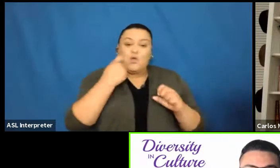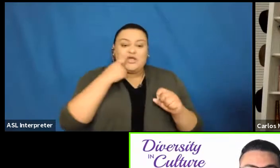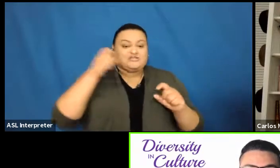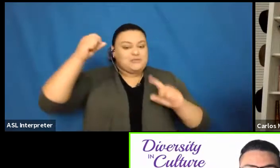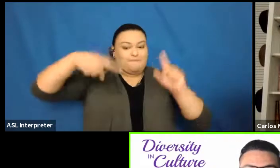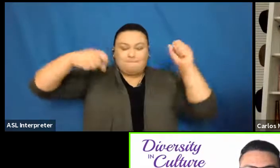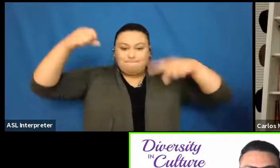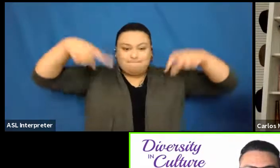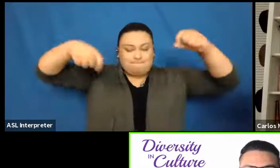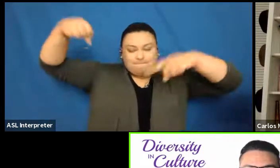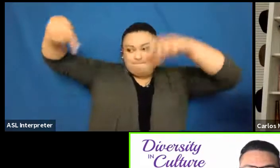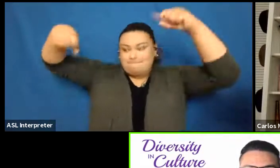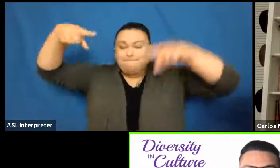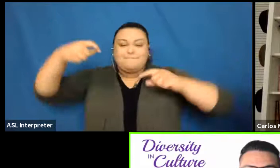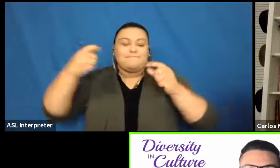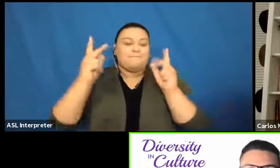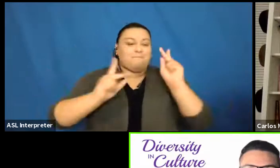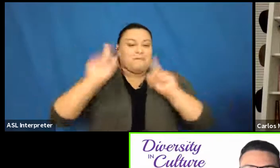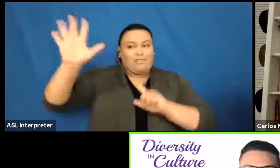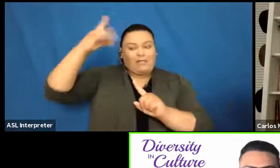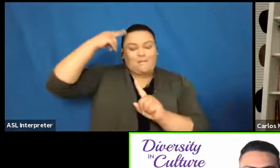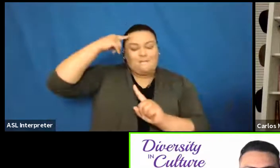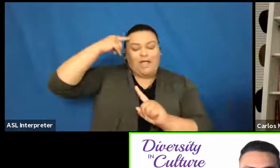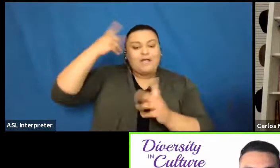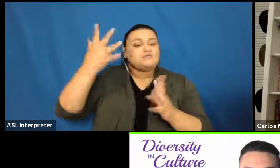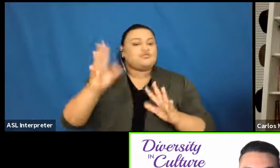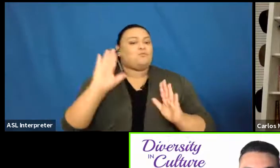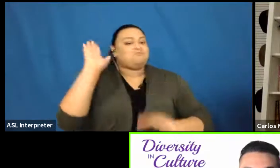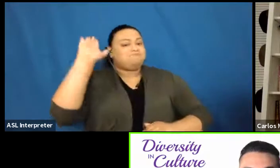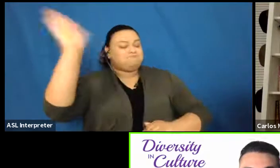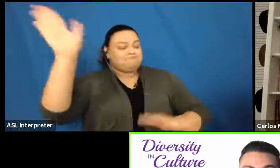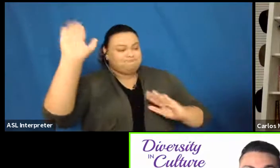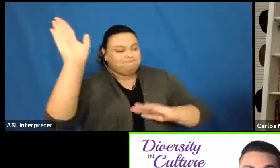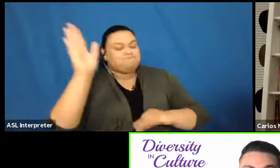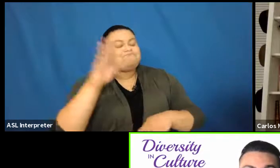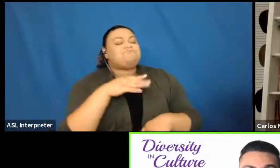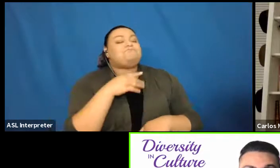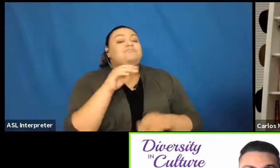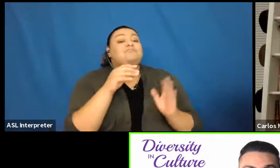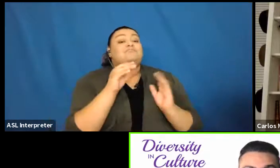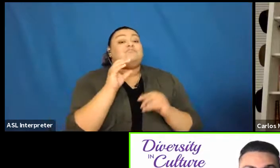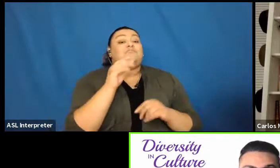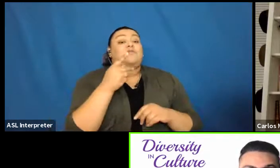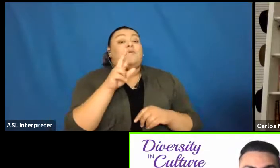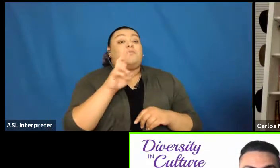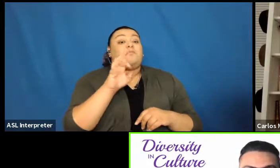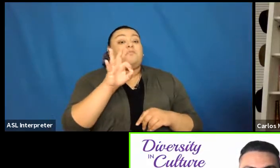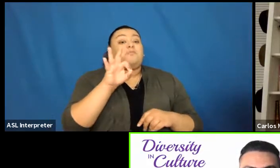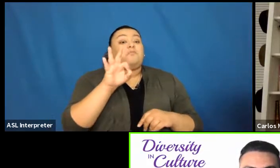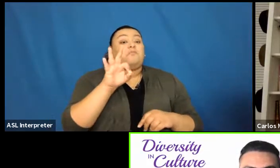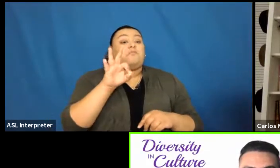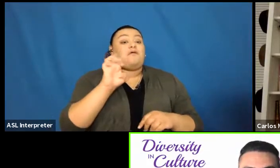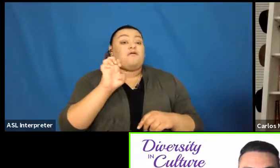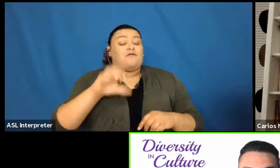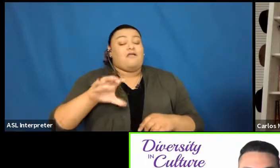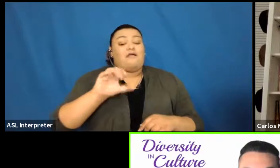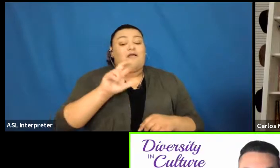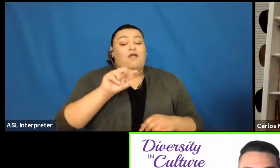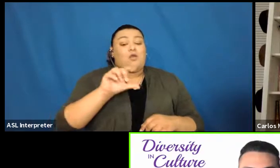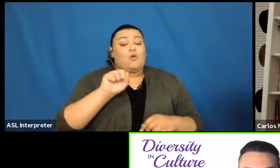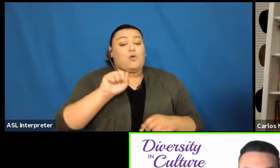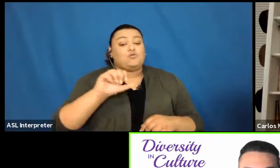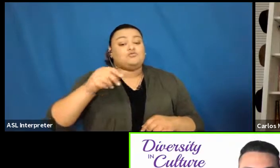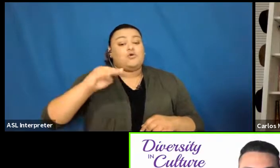she says, saludos to Profe Carlos Muñoz. From your former student, Jenny Luna, thank you for your lifetime of